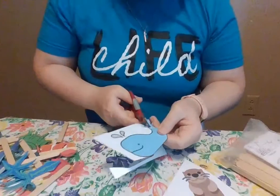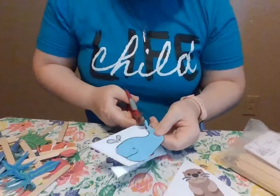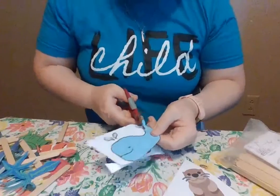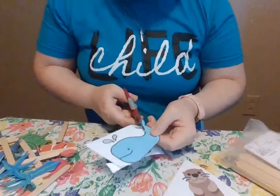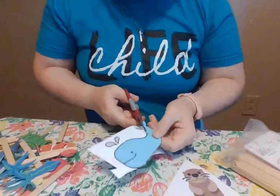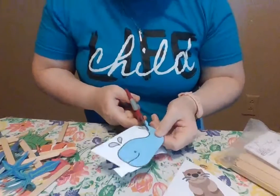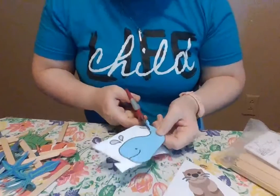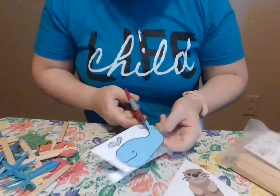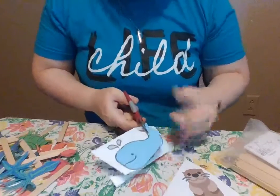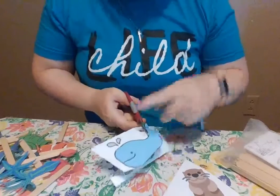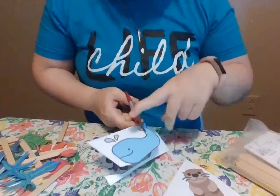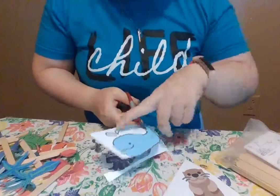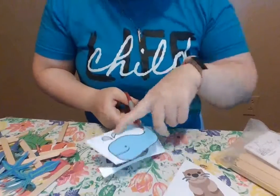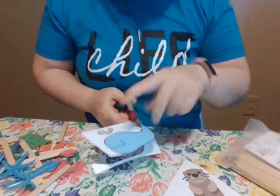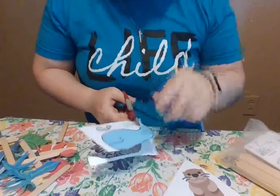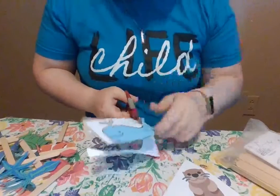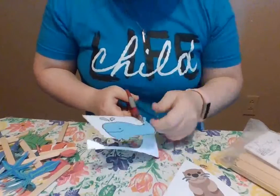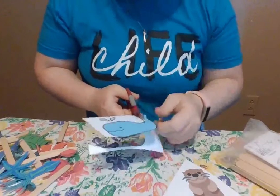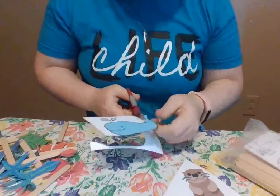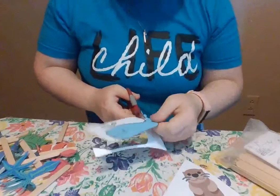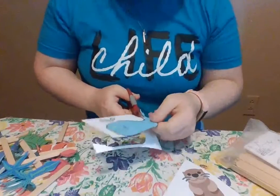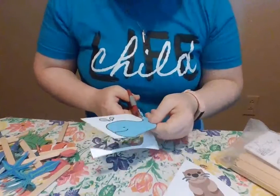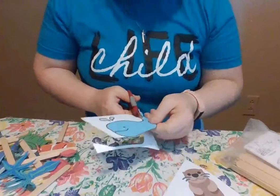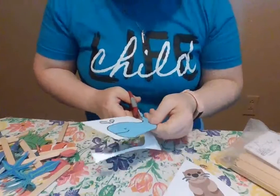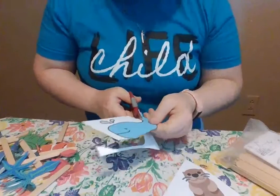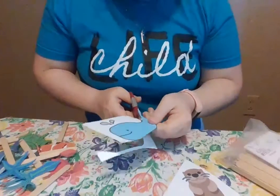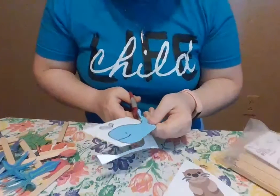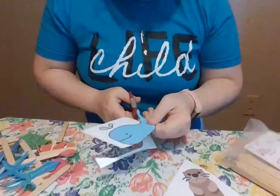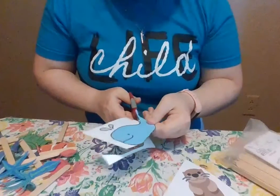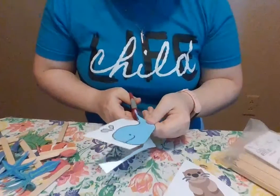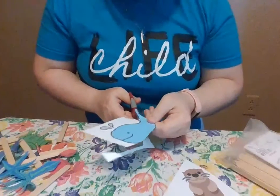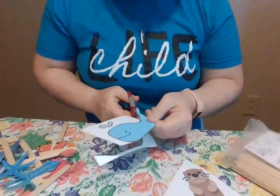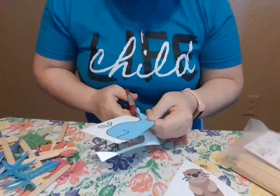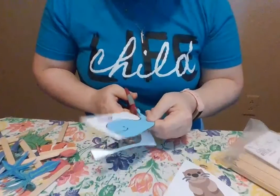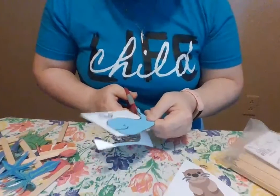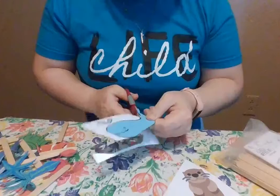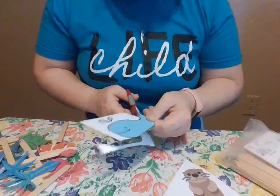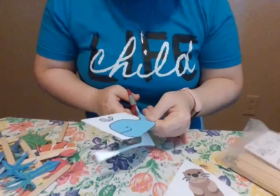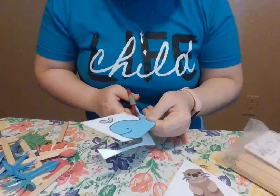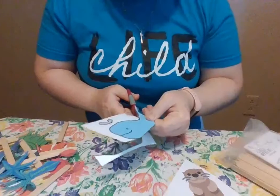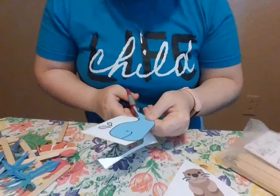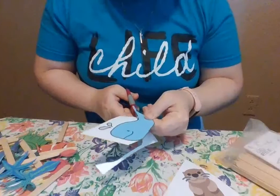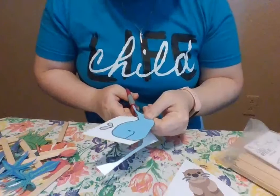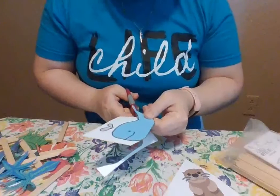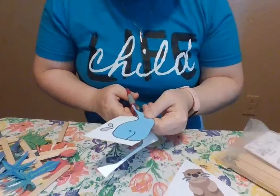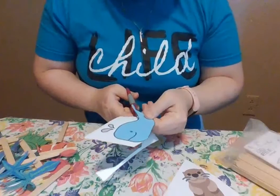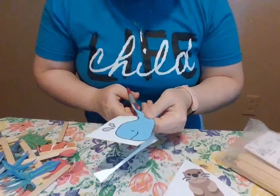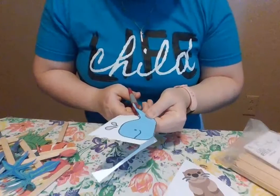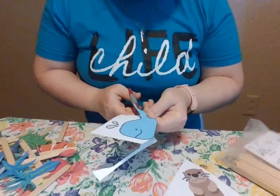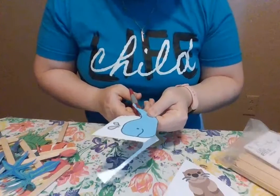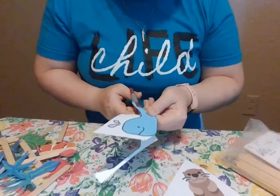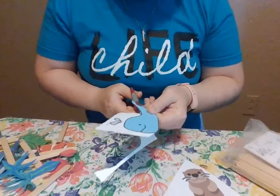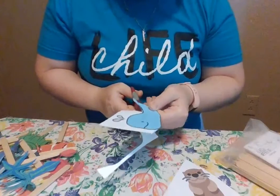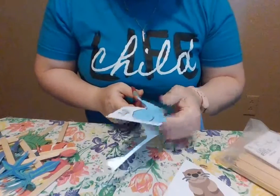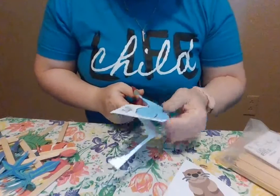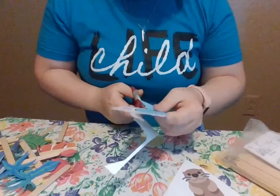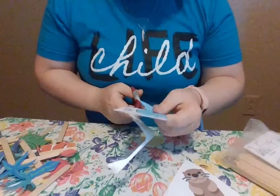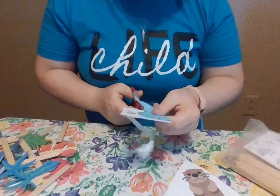And you know what? I'm not going to include these little drops up here. I could if I wanted to, but I'm just not